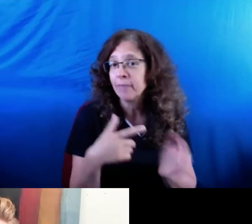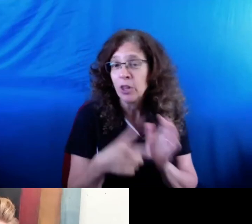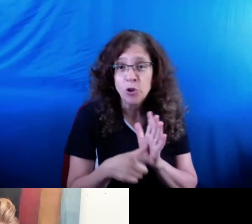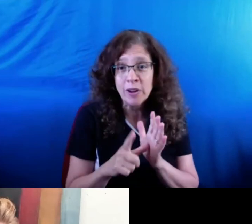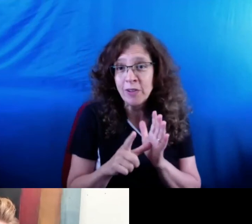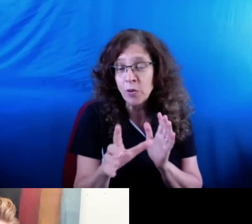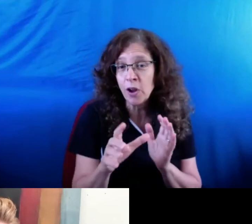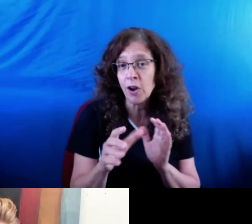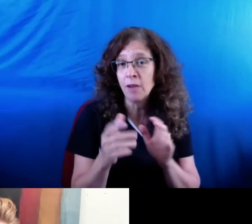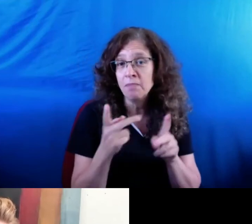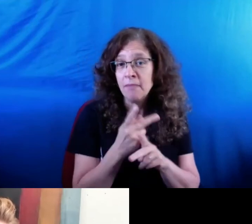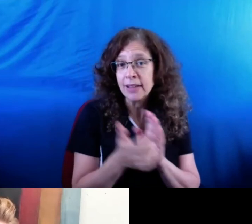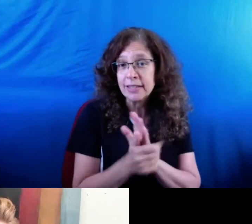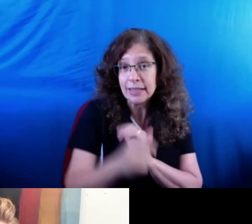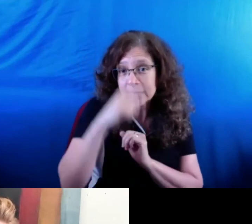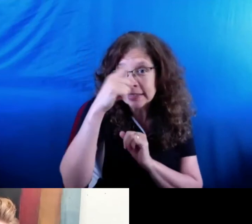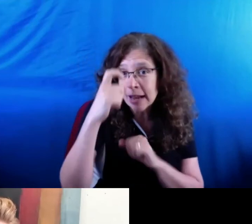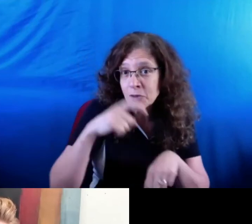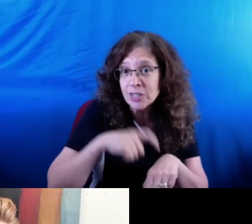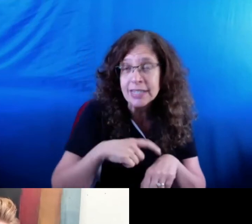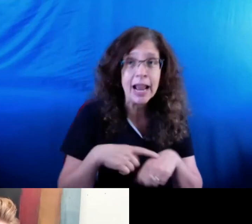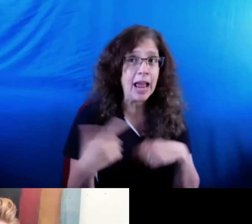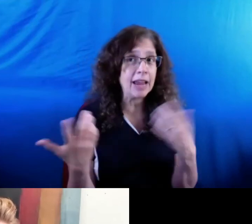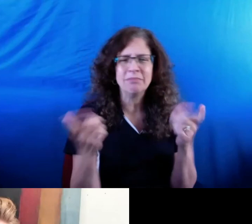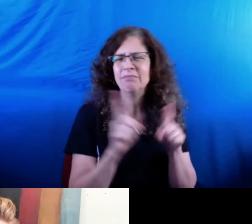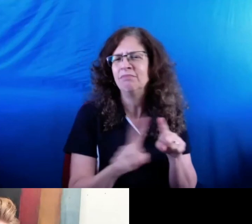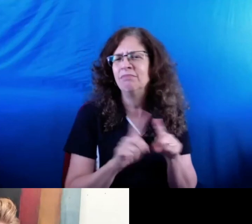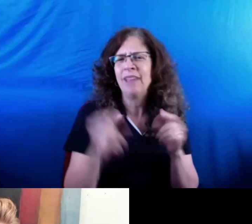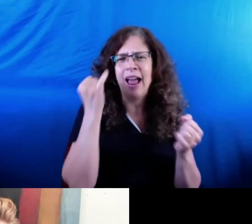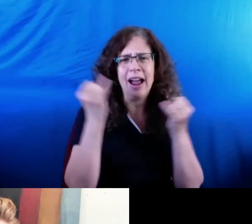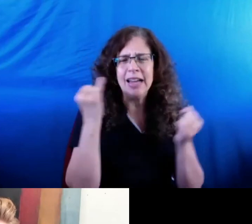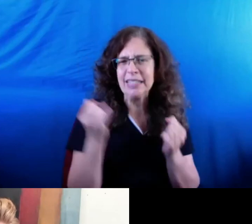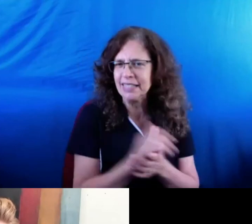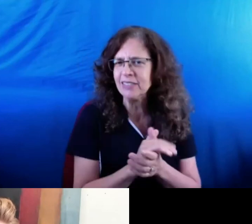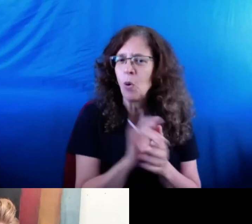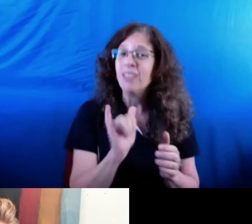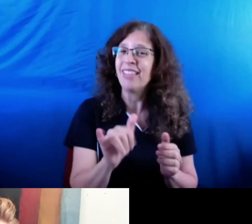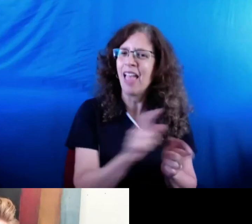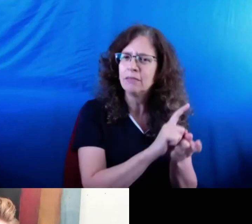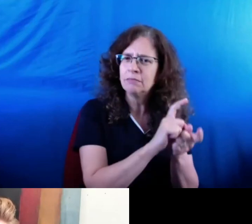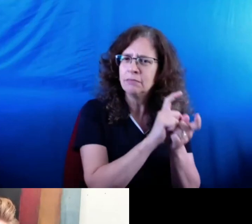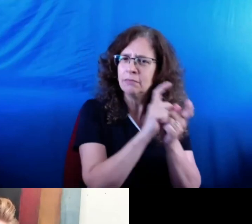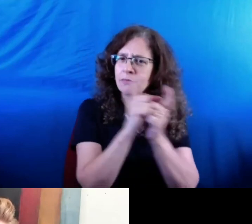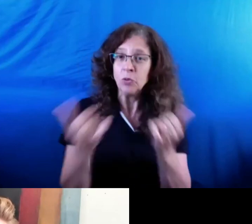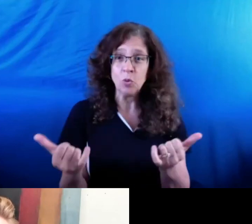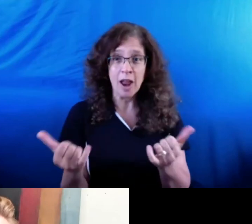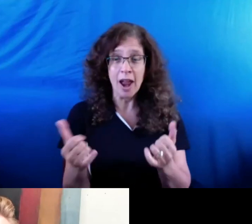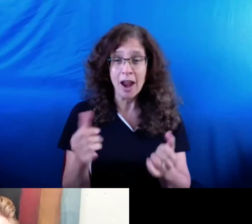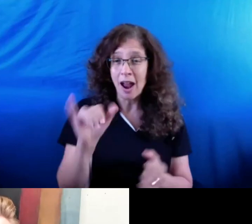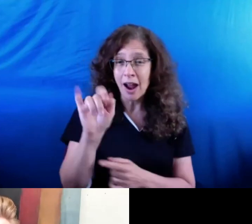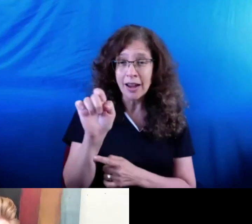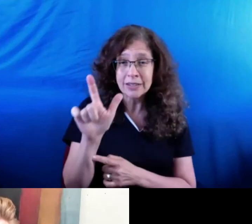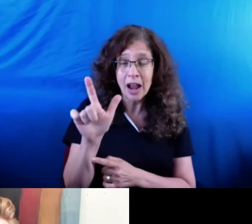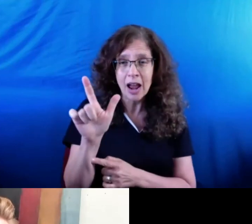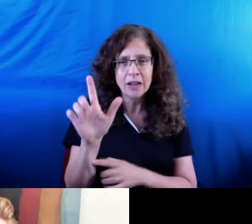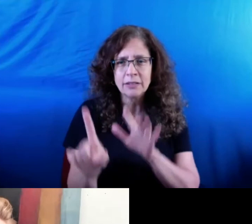work harder, maybe reviewing their math skills during the summertime, just different ideas. Then